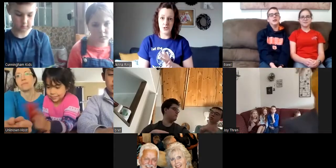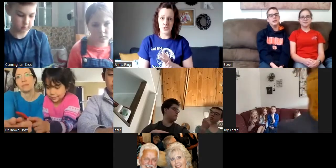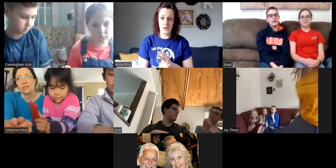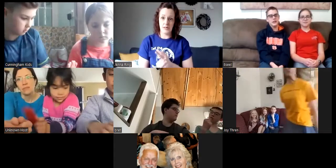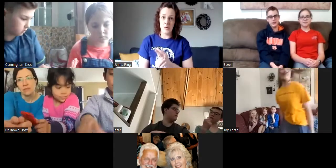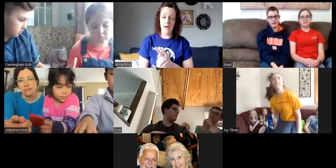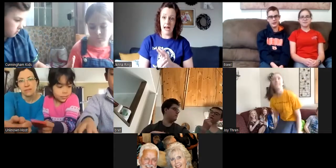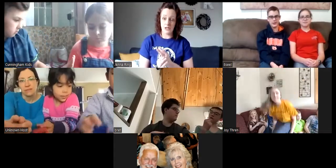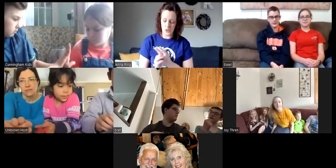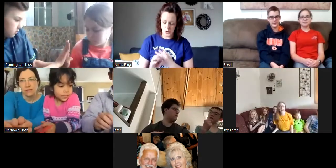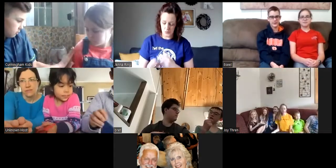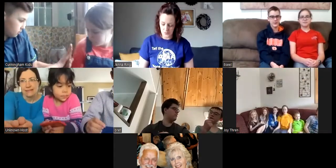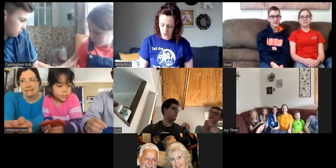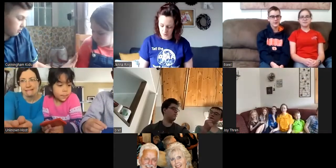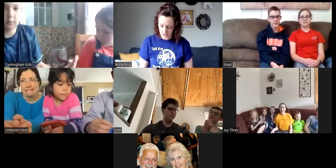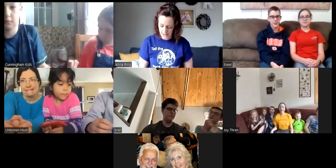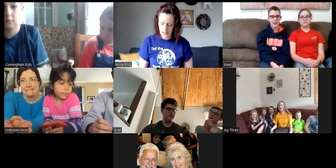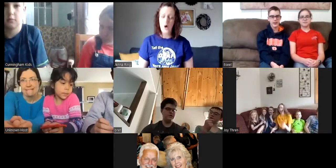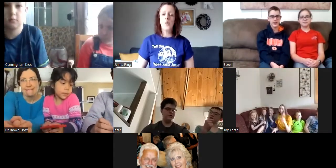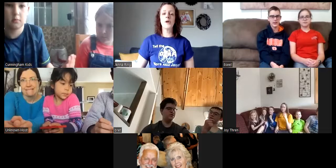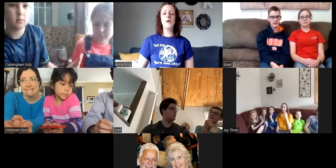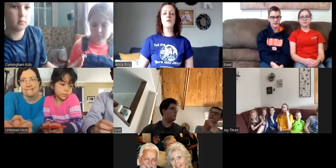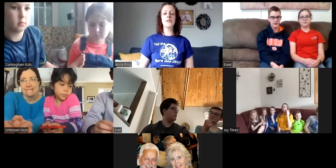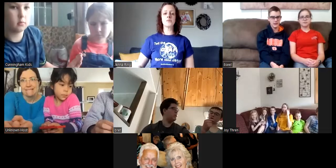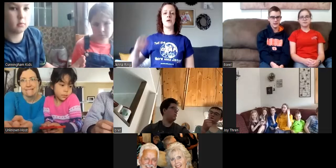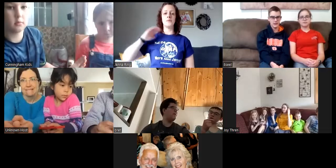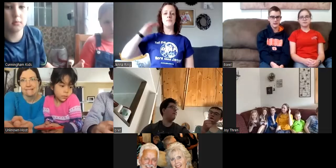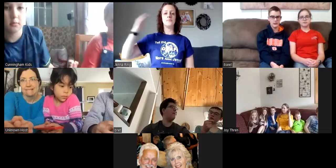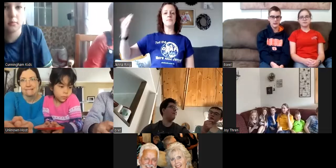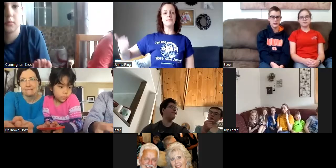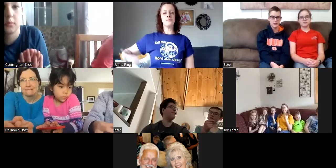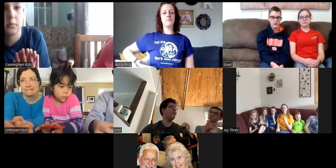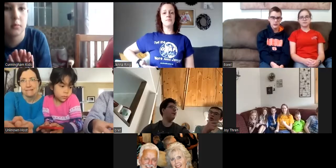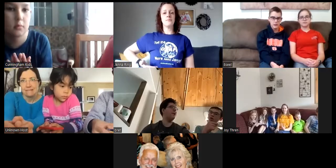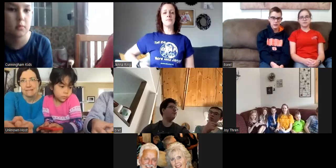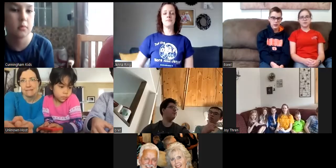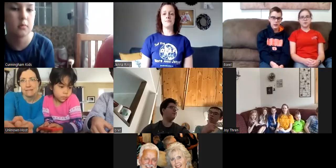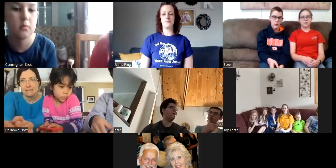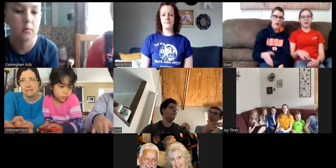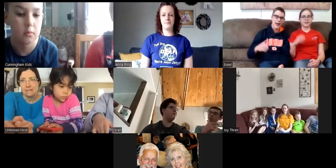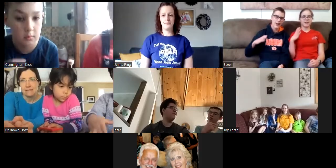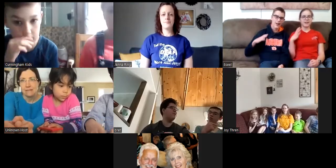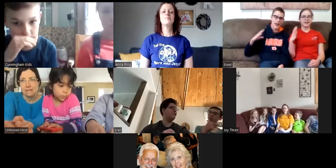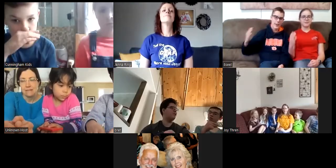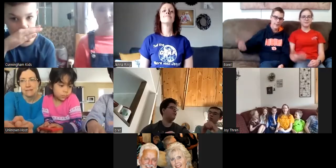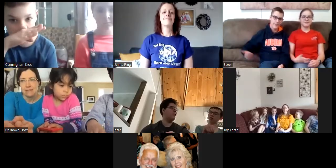somebody else doing them back to you. Okay? What about this one?